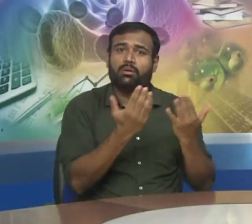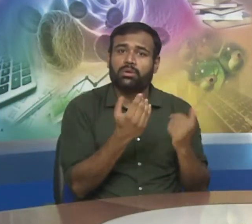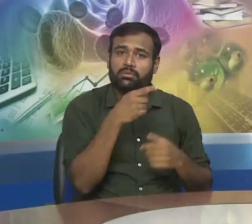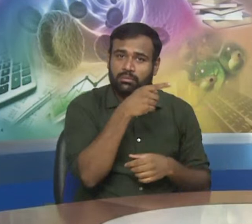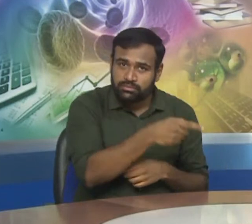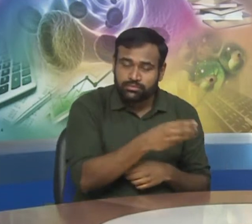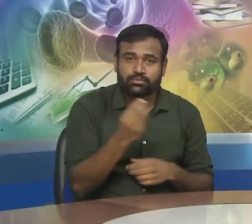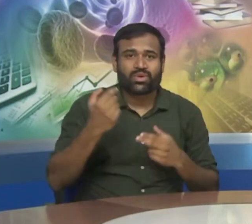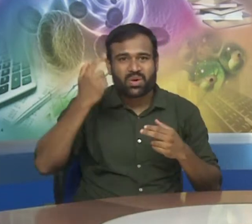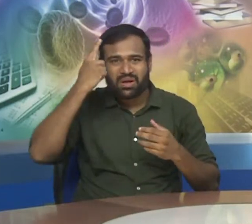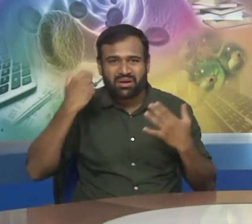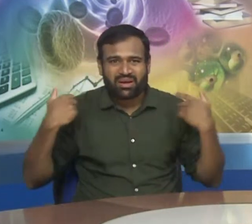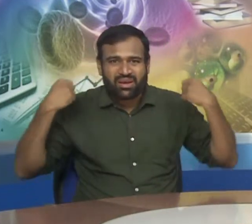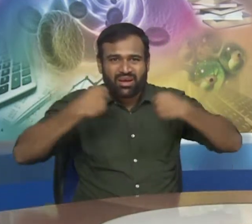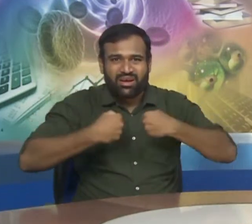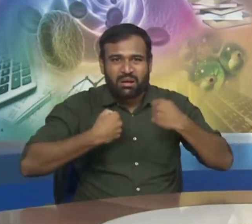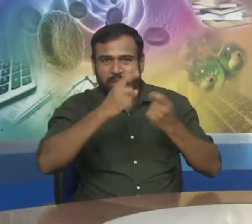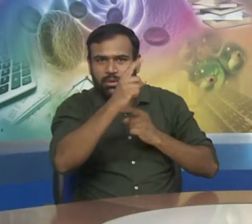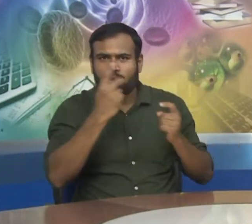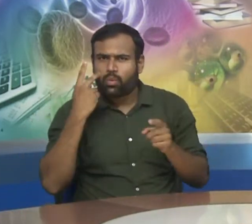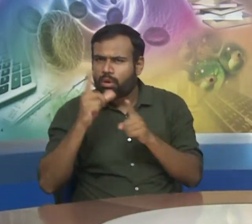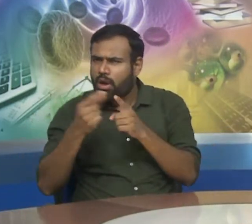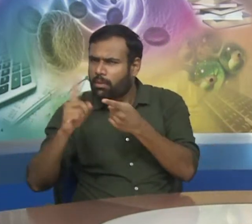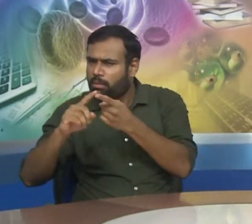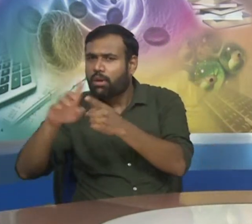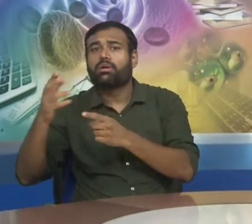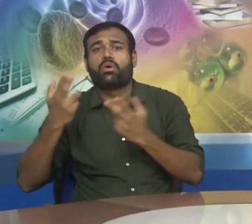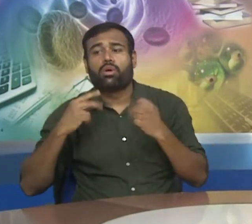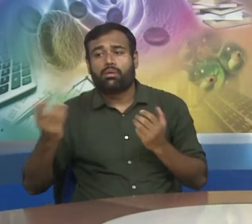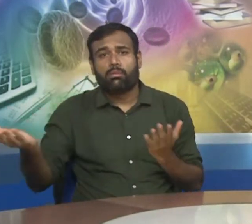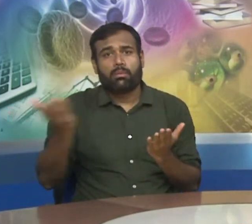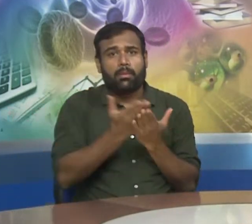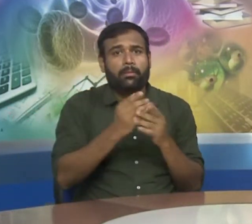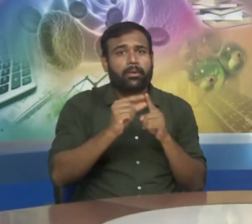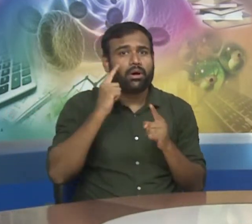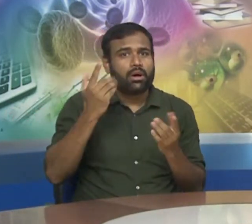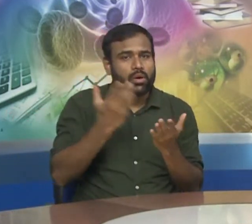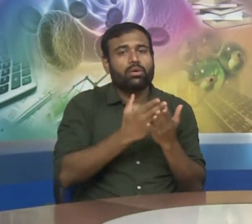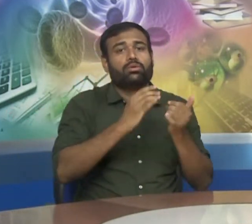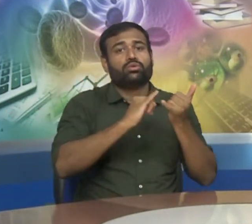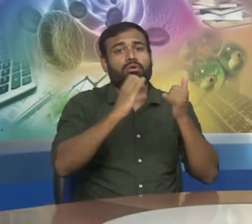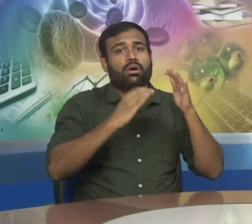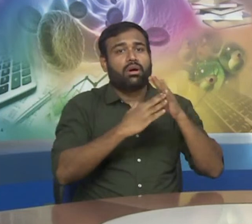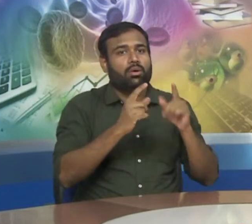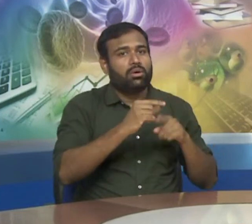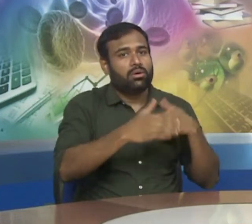on the basis of newspaper reports, has taken up a number of matters of public interest.